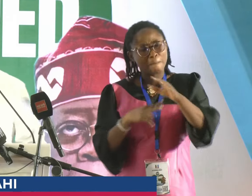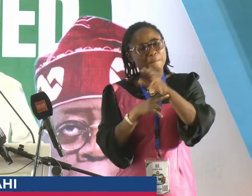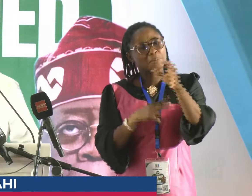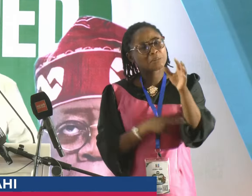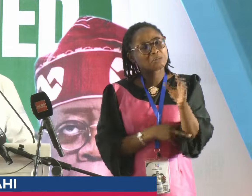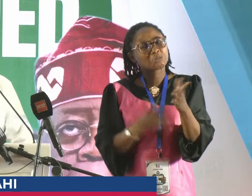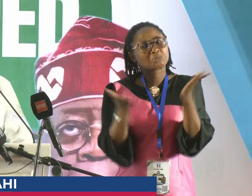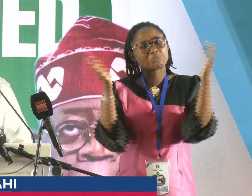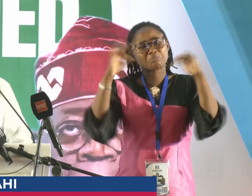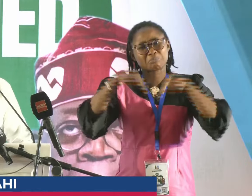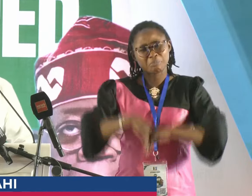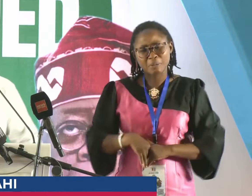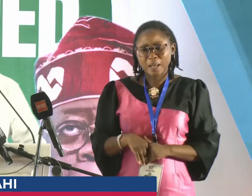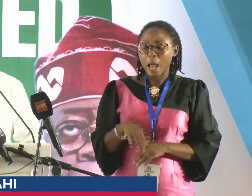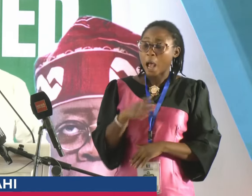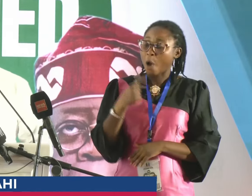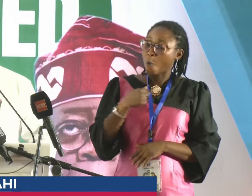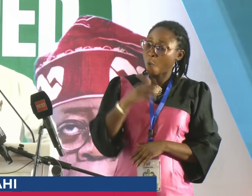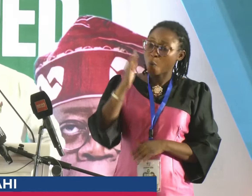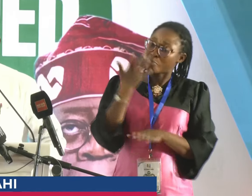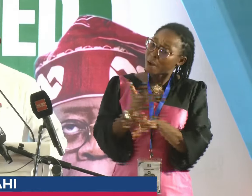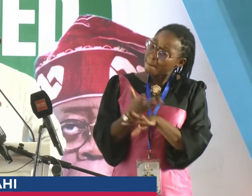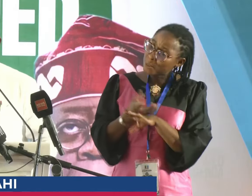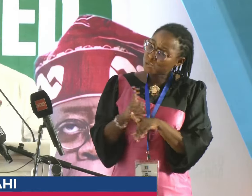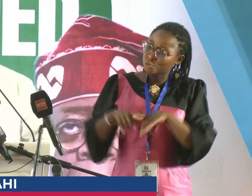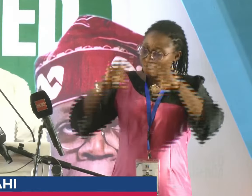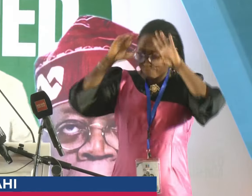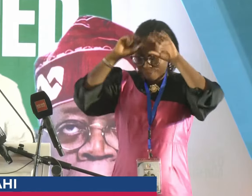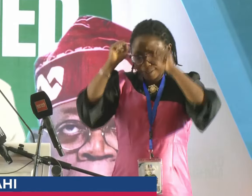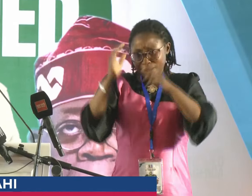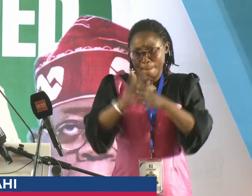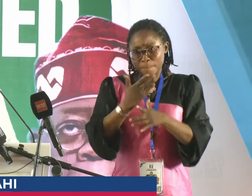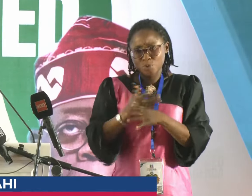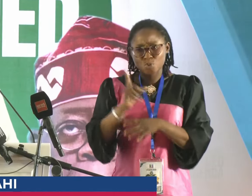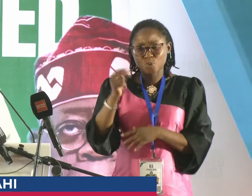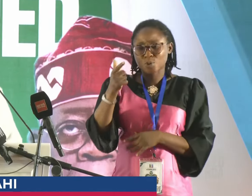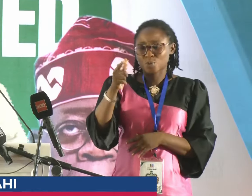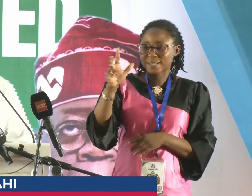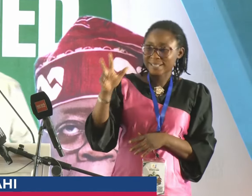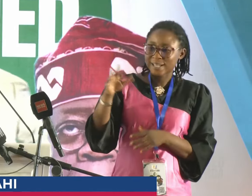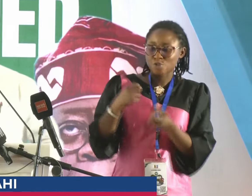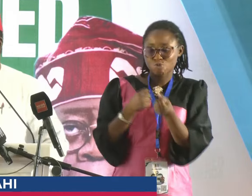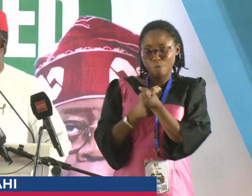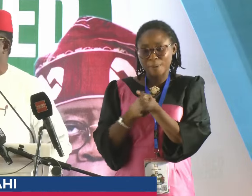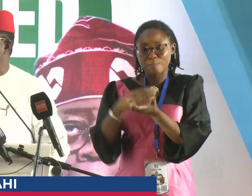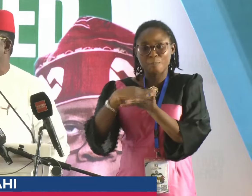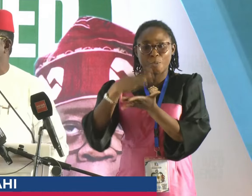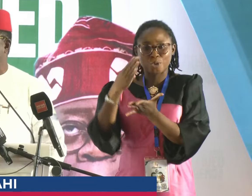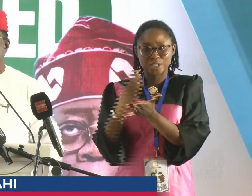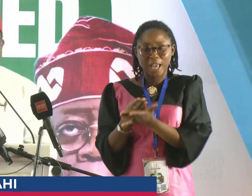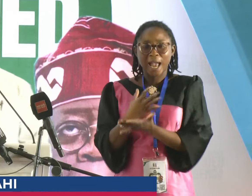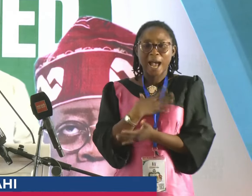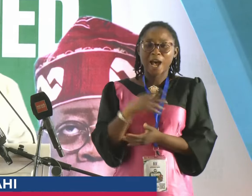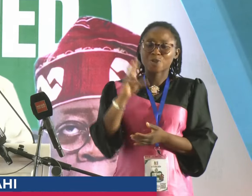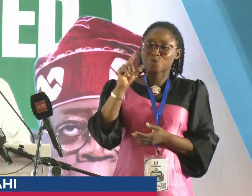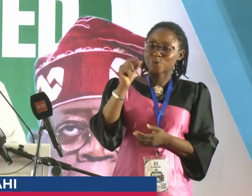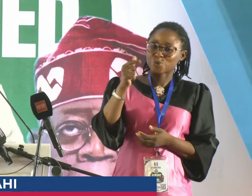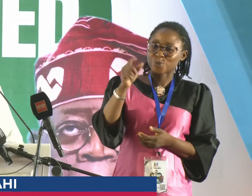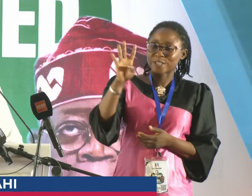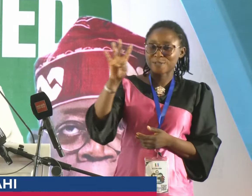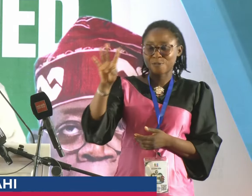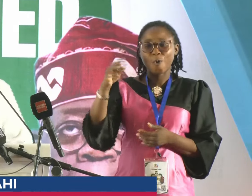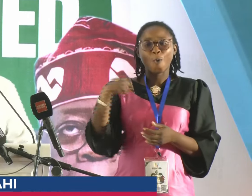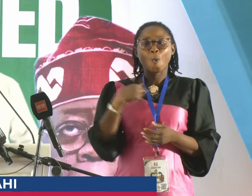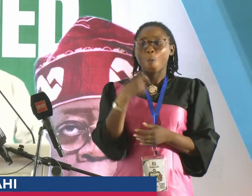shock. And we appealed to Mr. President, and between 2023 supplementary budget and 2024,